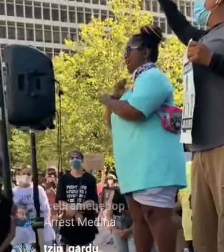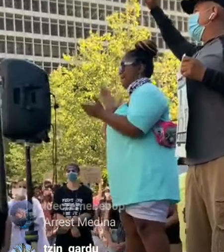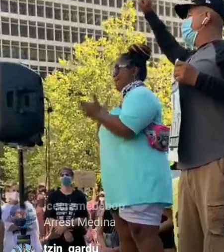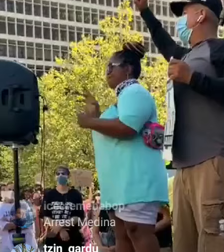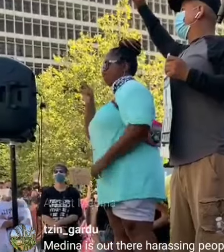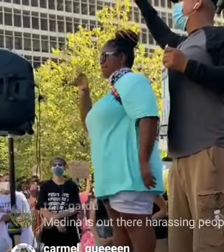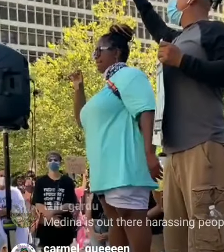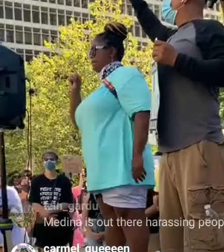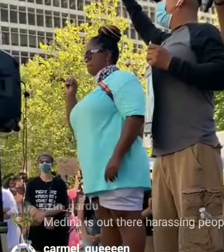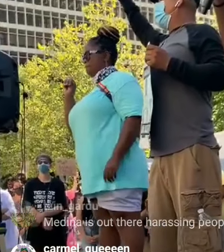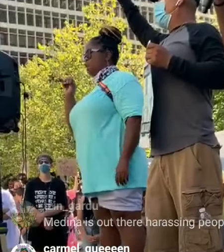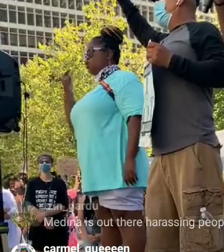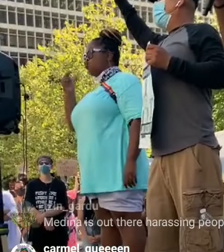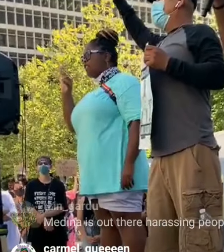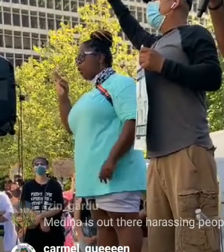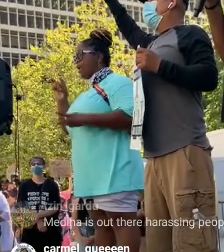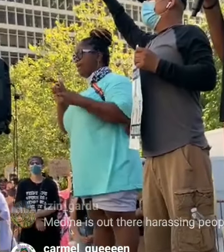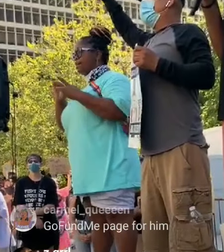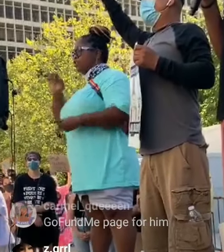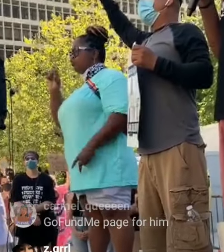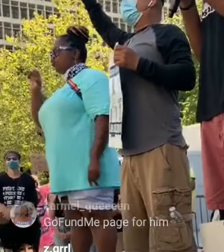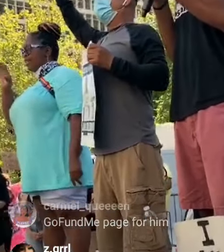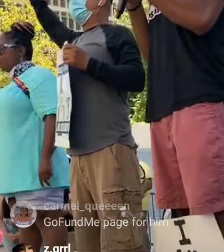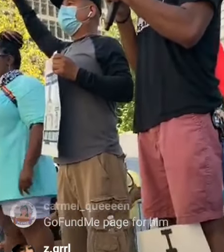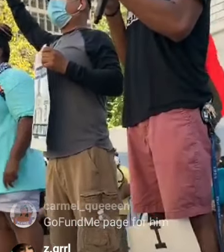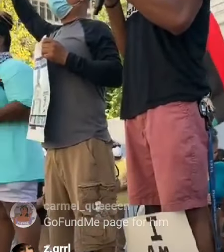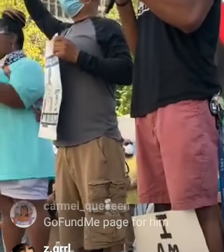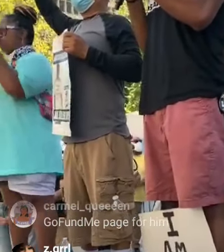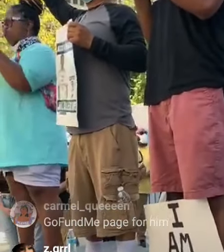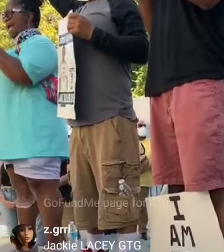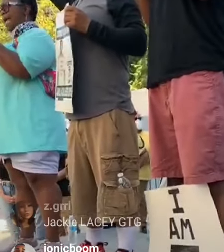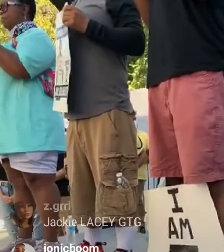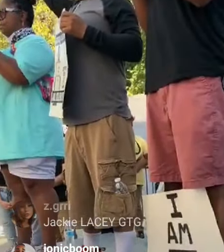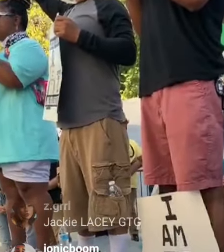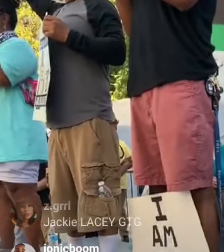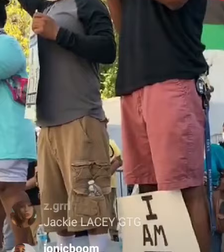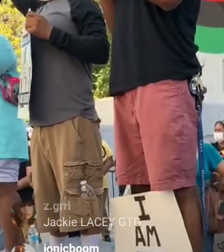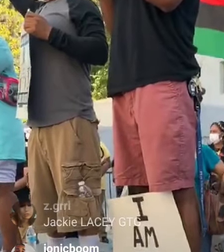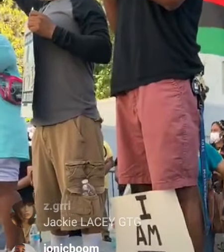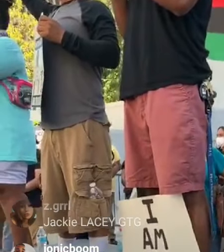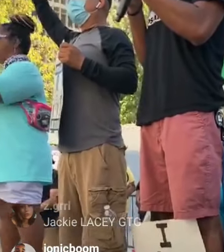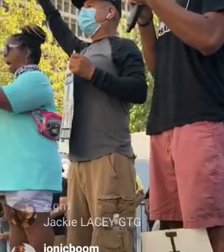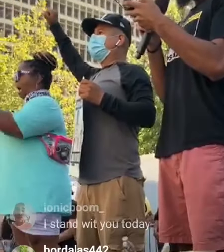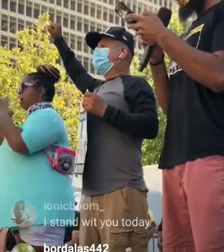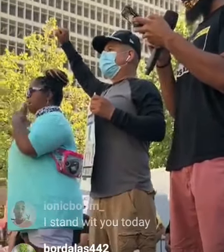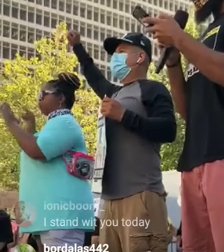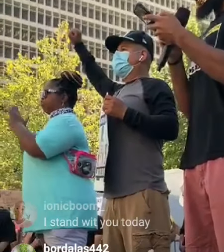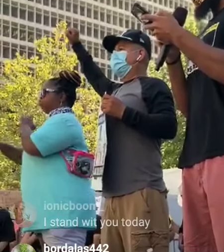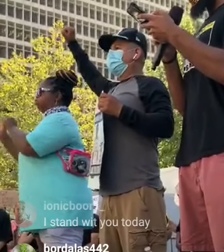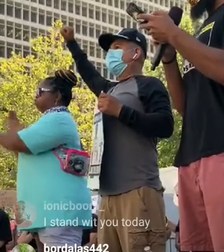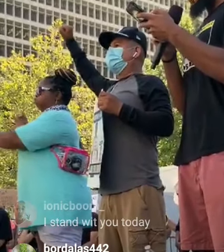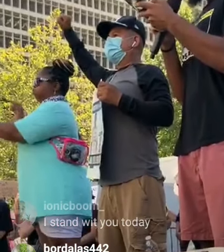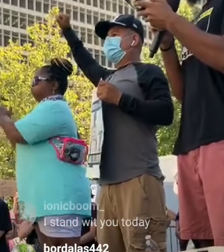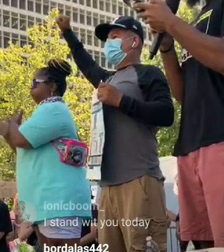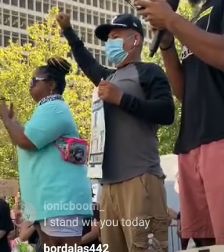racism. George Floyd and Jesse are only two of thousands of victims. We must continue to fight for justice.